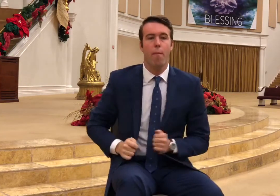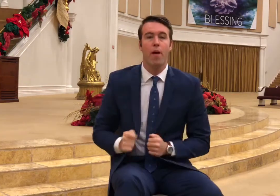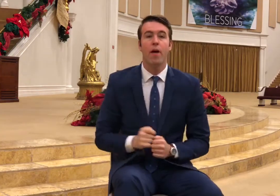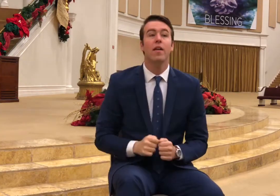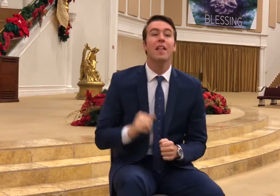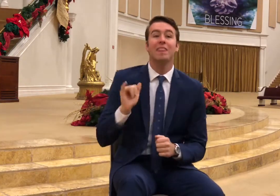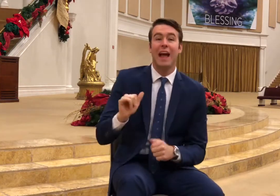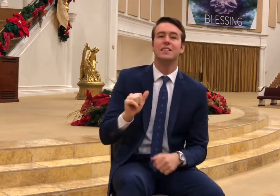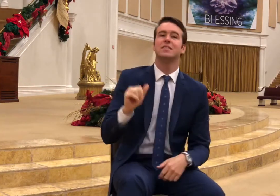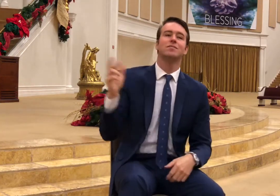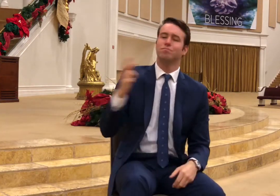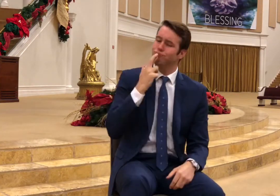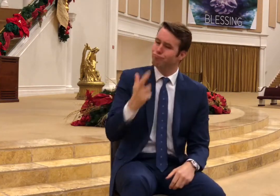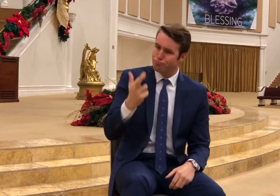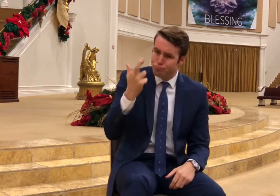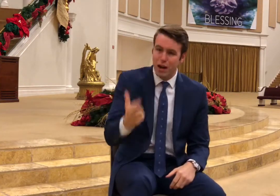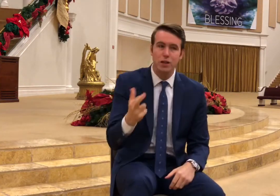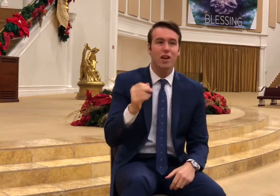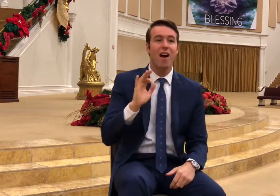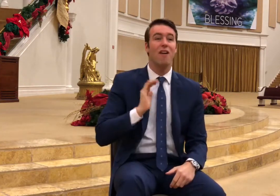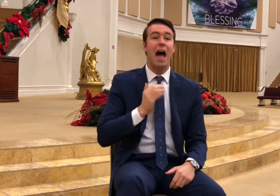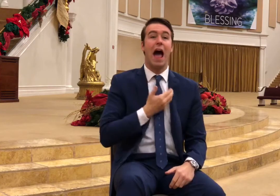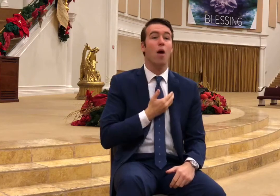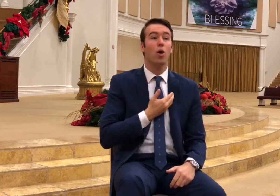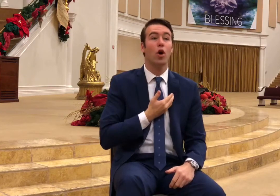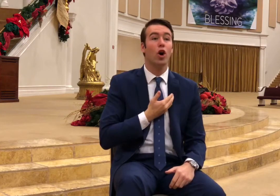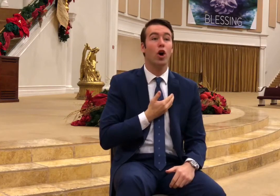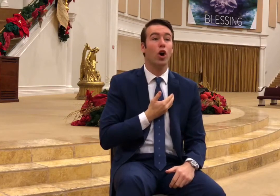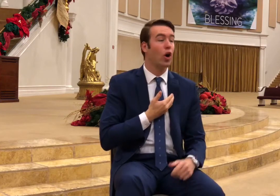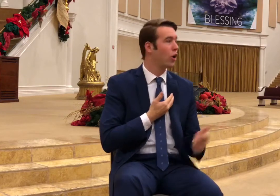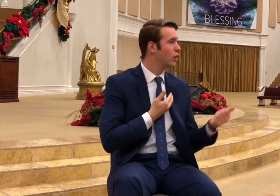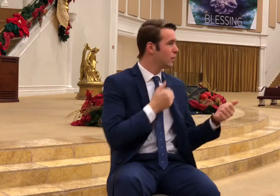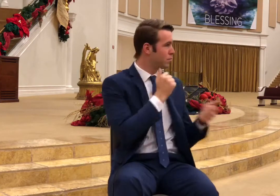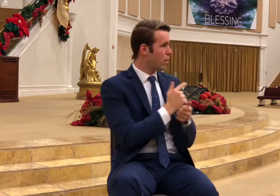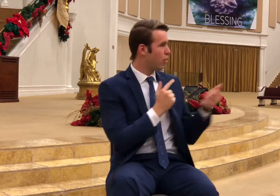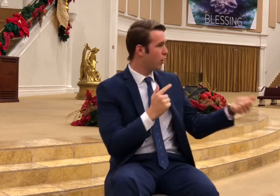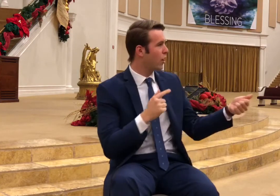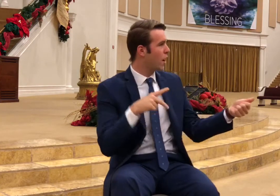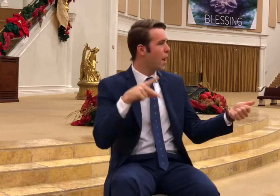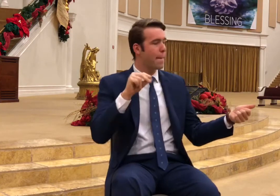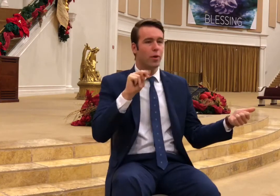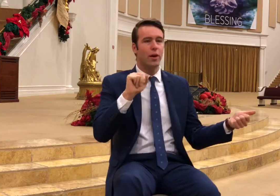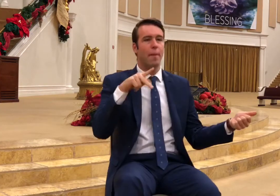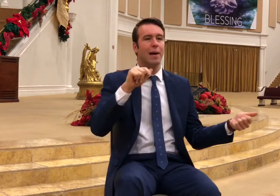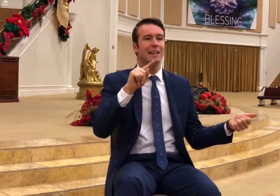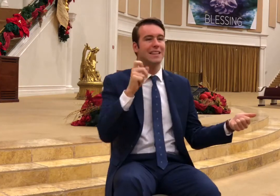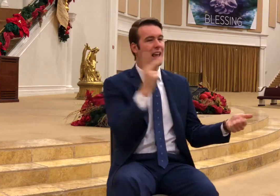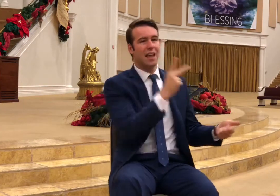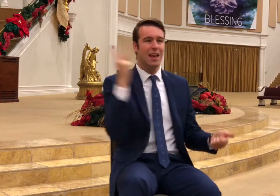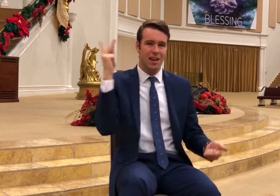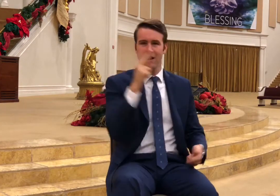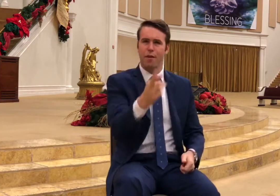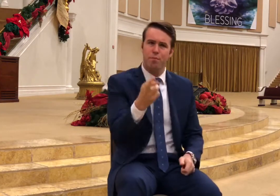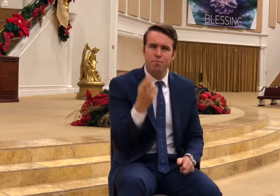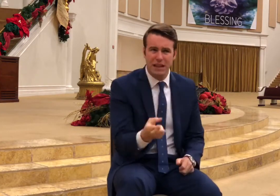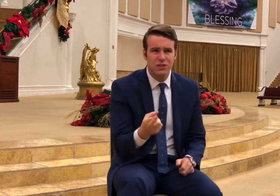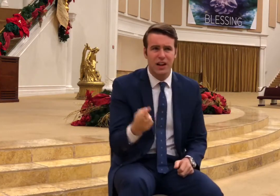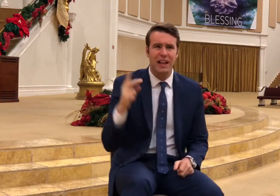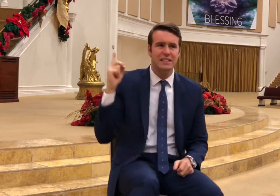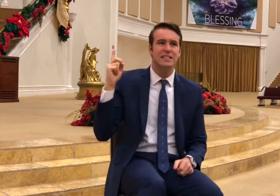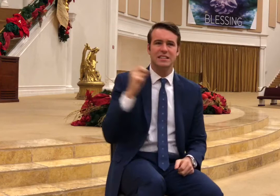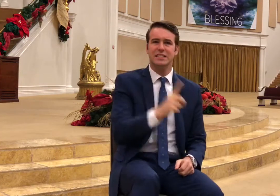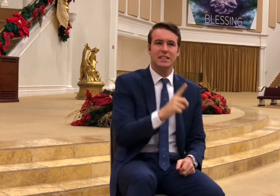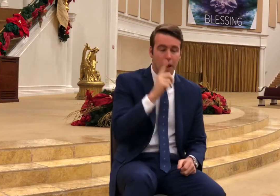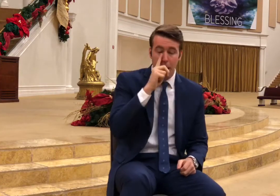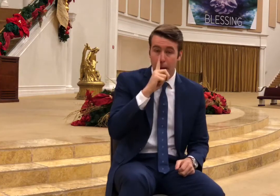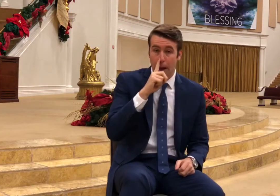That is the personal best friend of our own brother right here, Brother Bonaparte. And dear, dear friends,